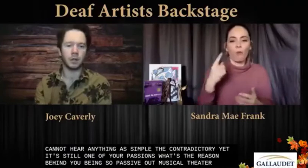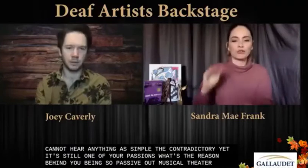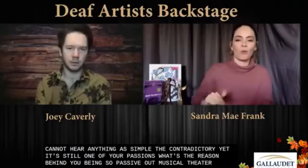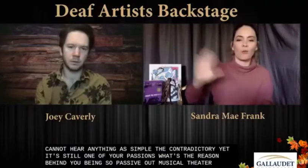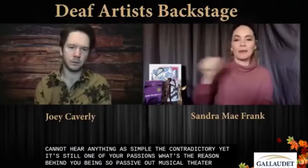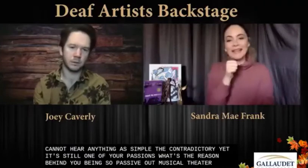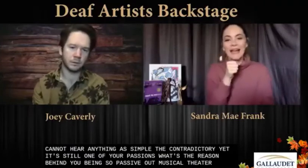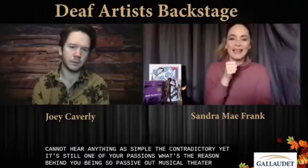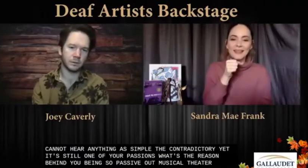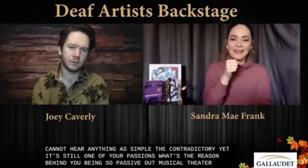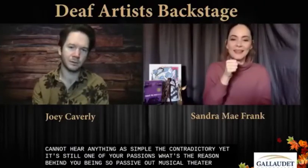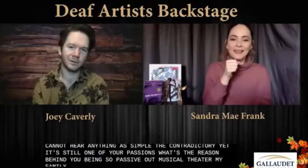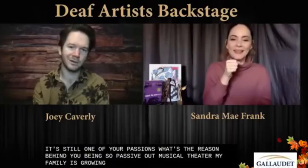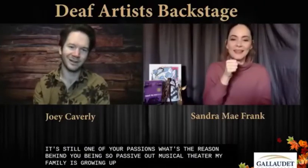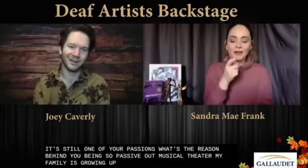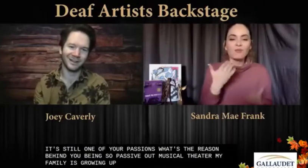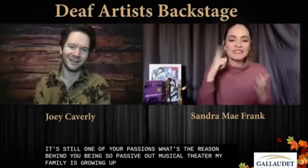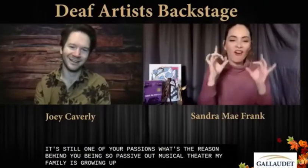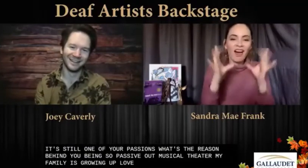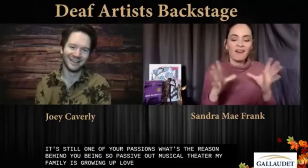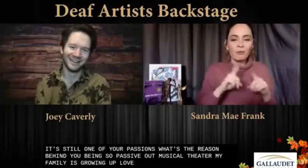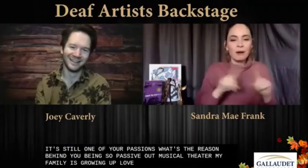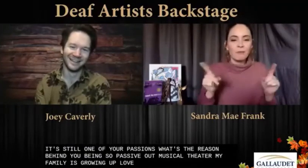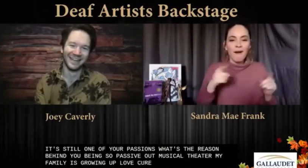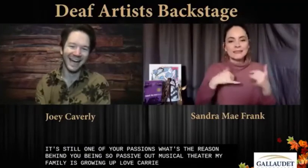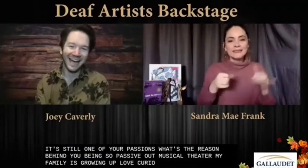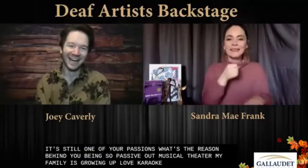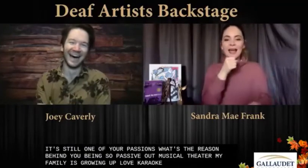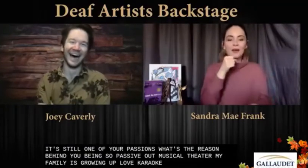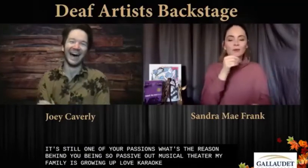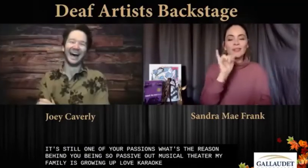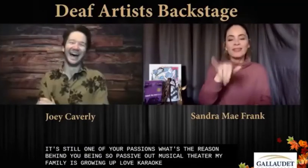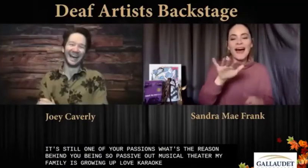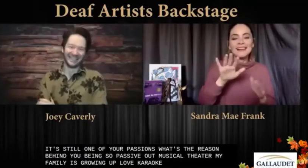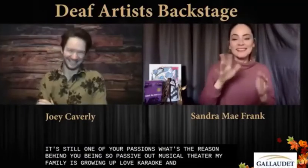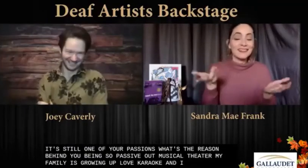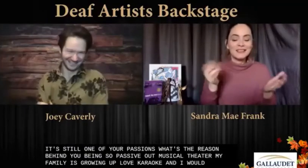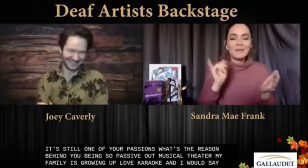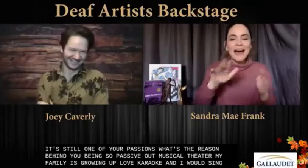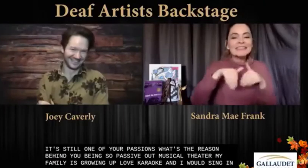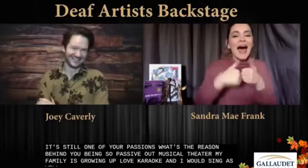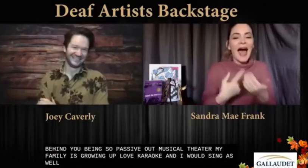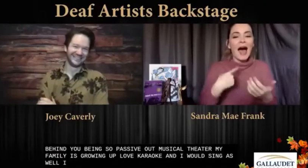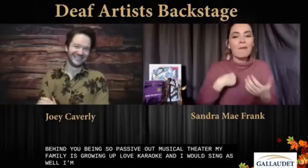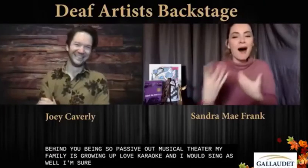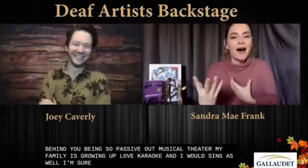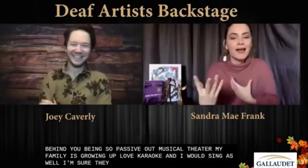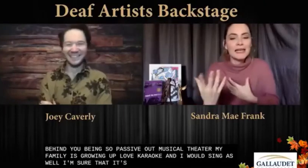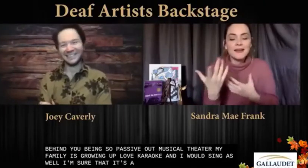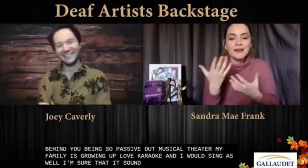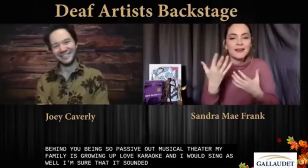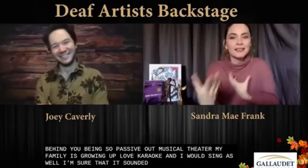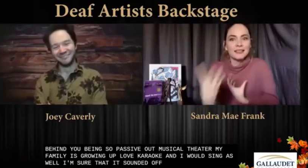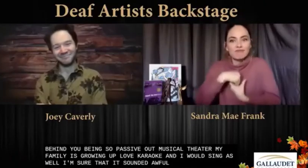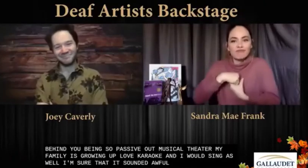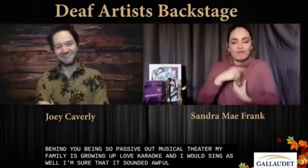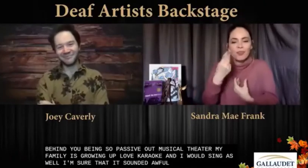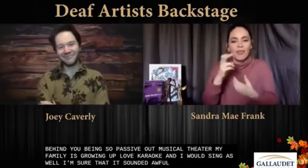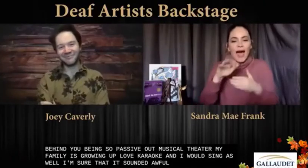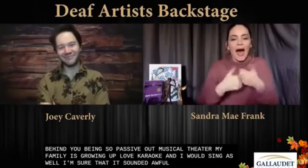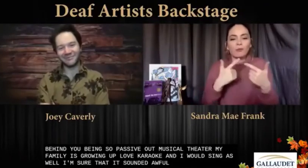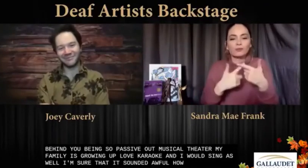my family growing up loved karaoke and I would sing as well I'm sure that it sounded awful